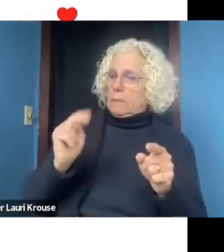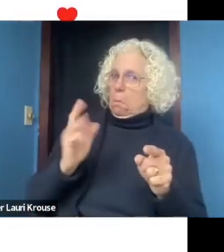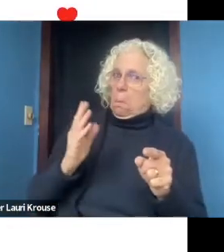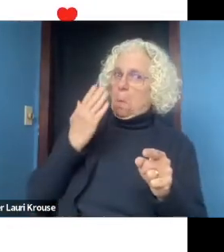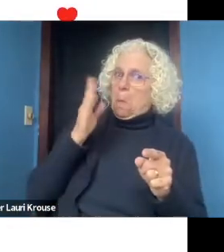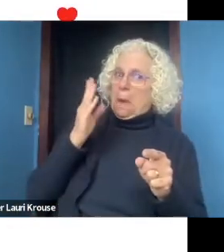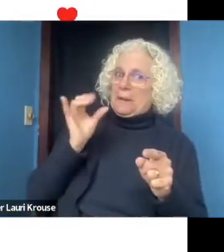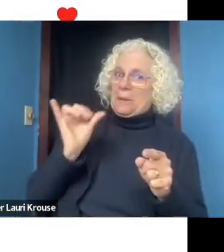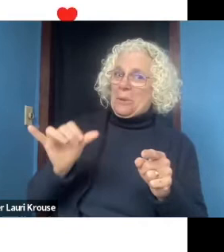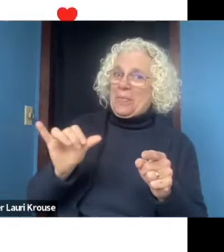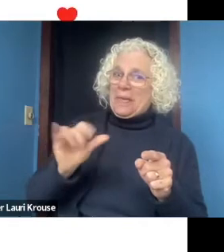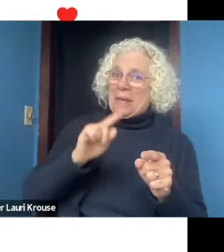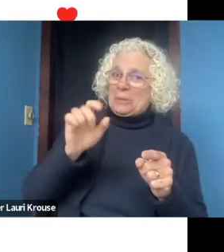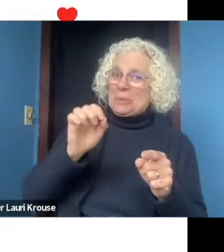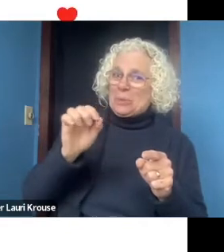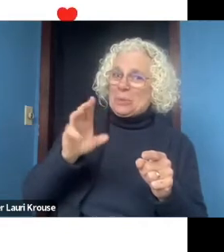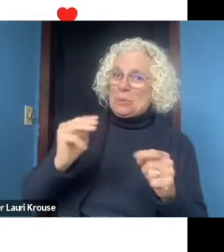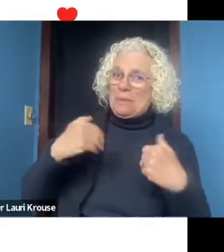about Zoom. Amazing.